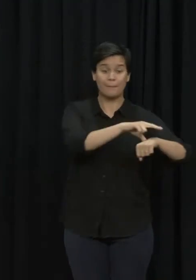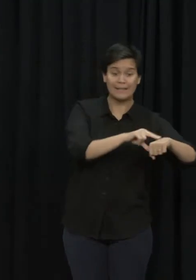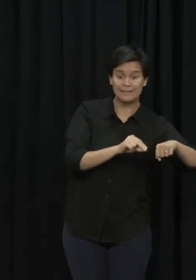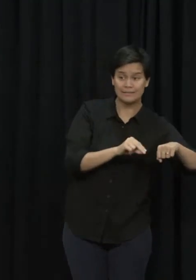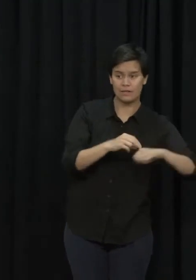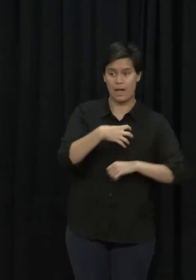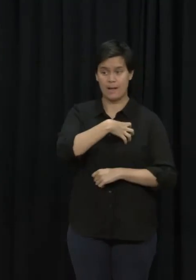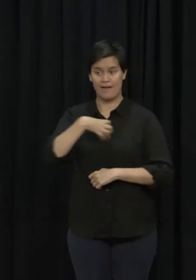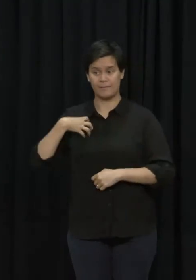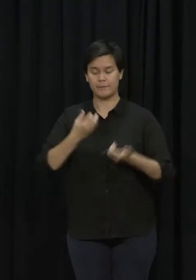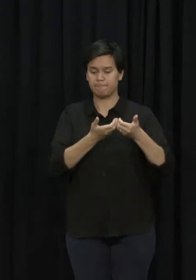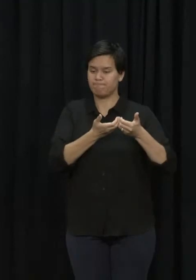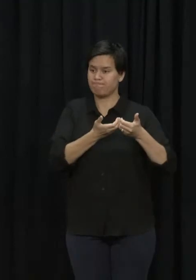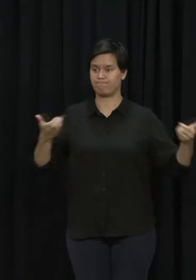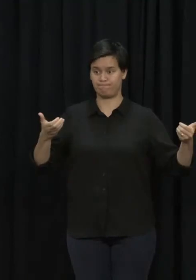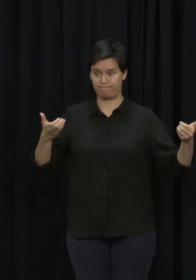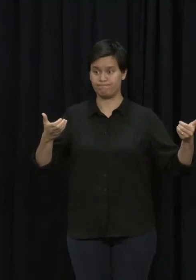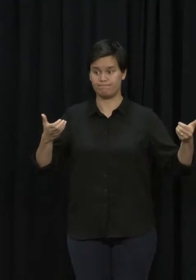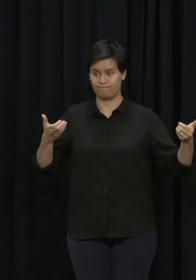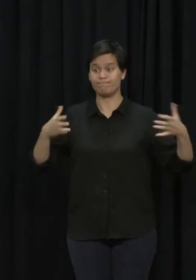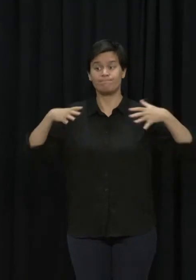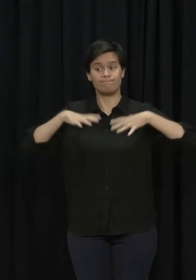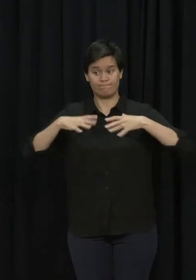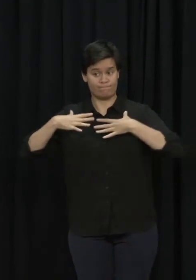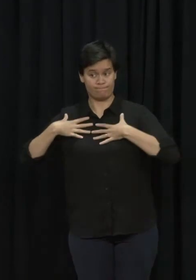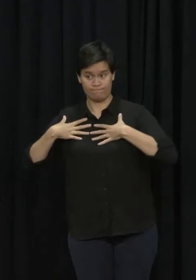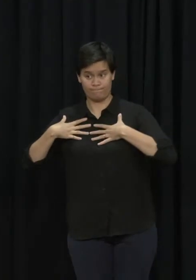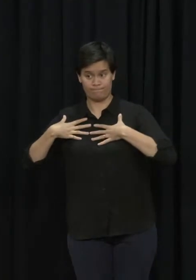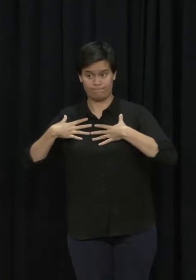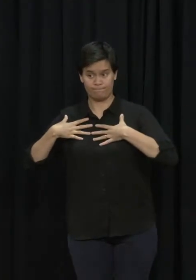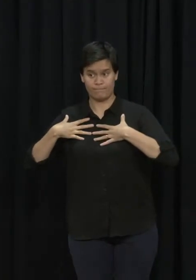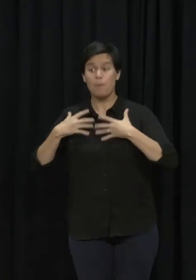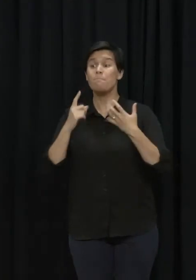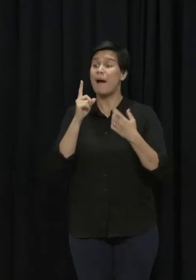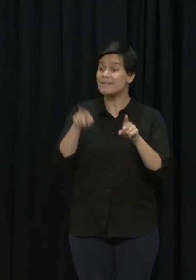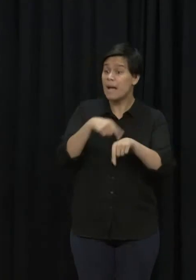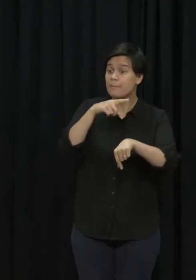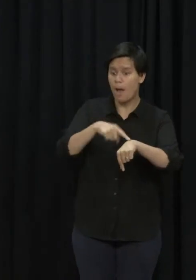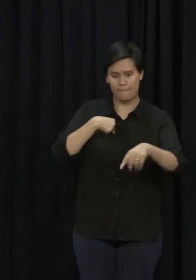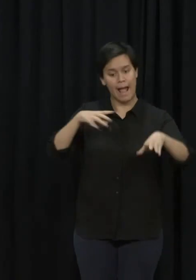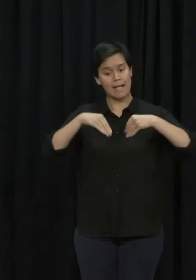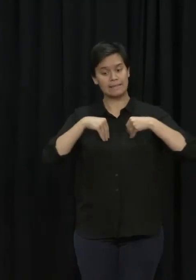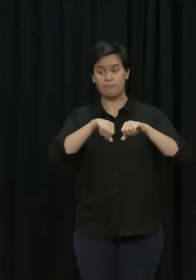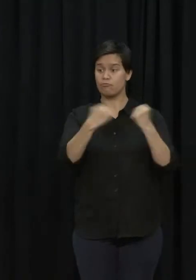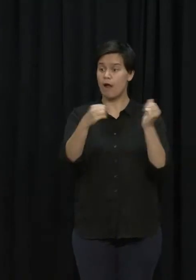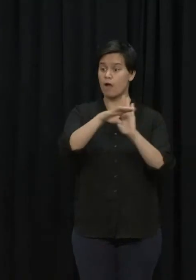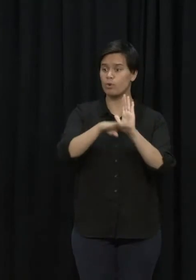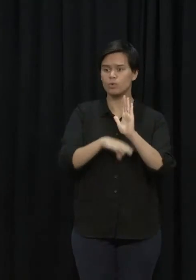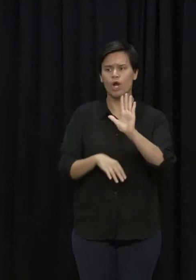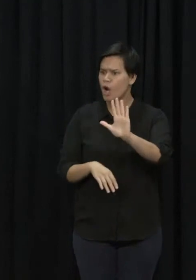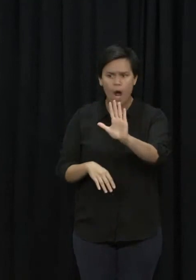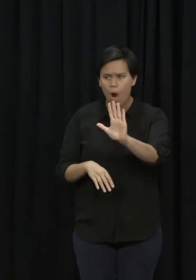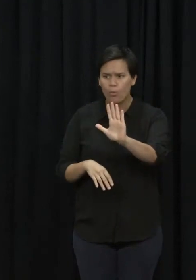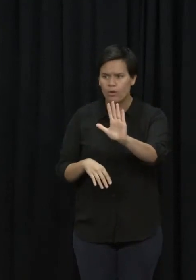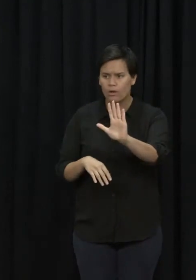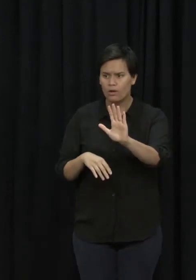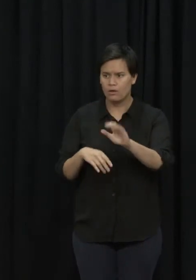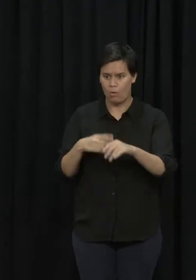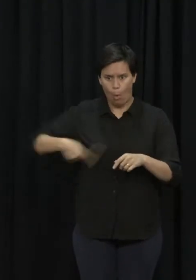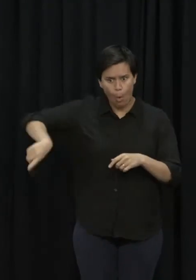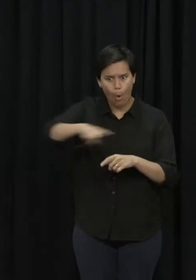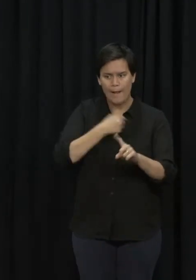maintain that. But no one is accepting here that these breaches are okay. They were not. Plainly, everyone is paying the price. In